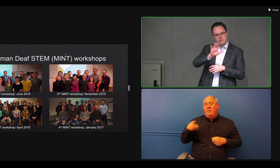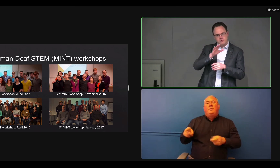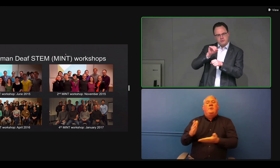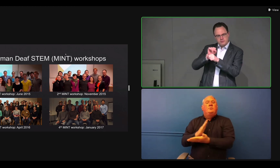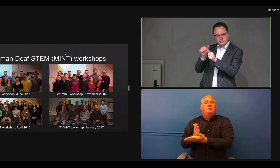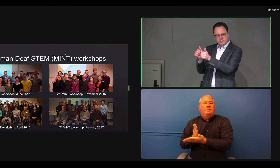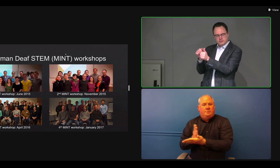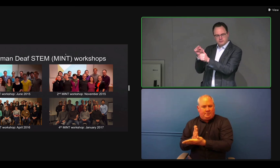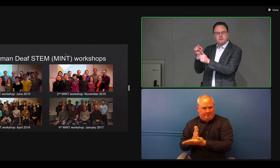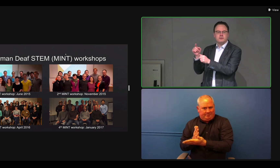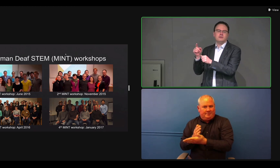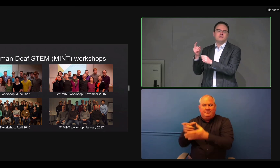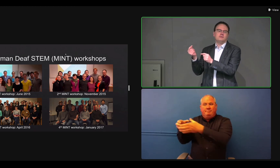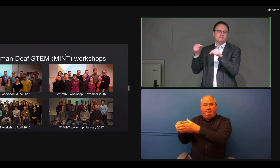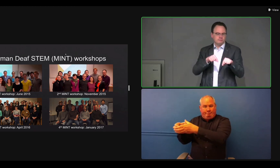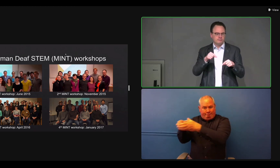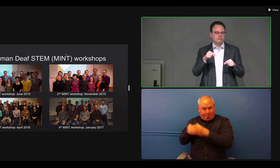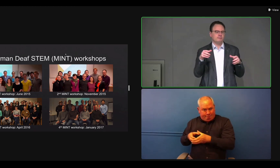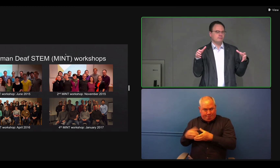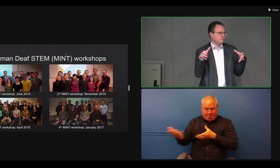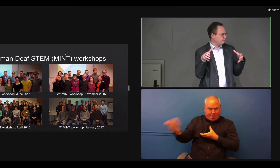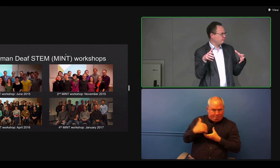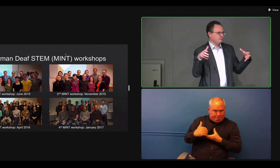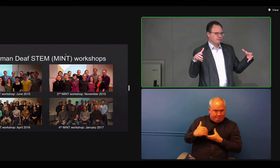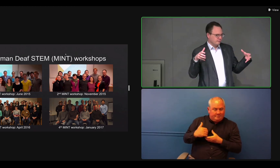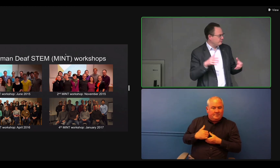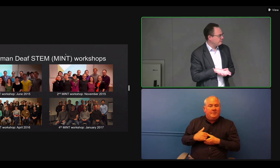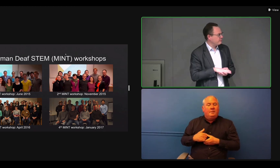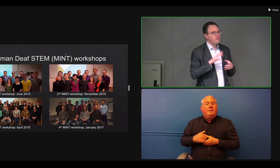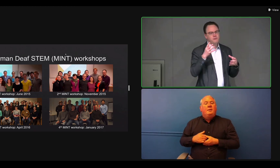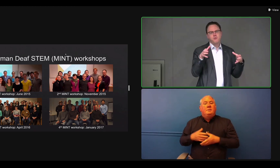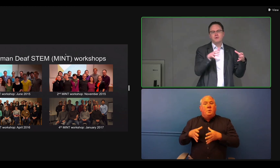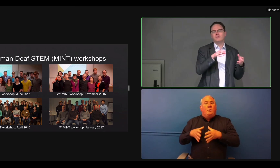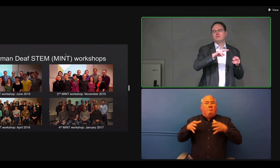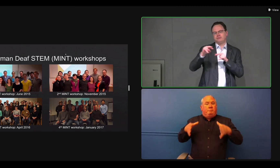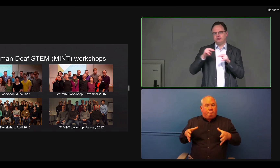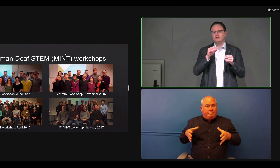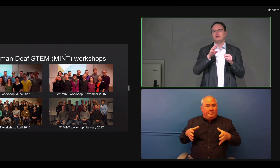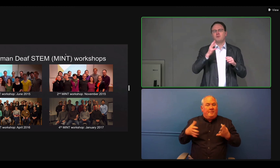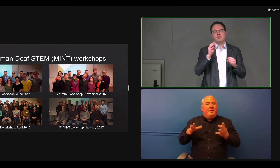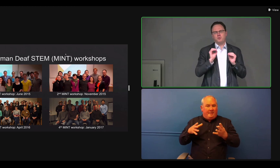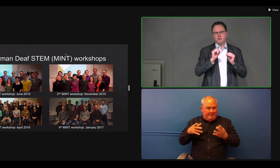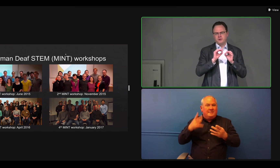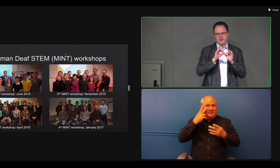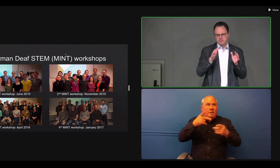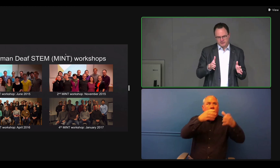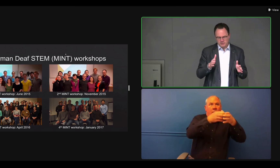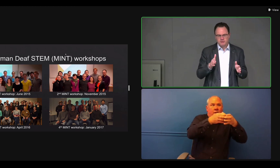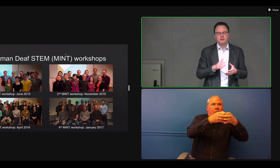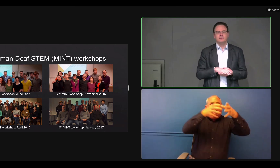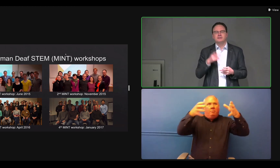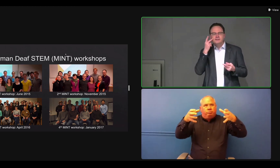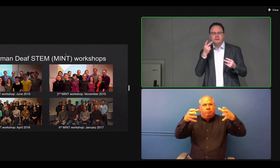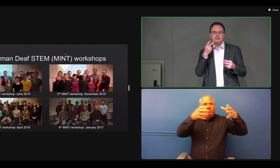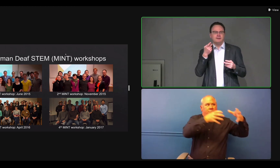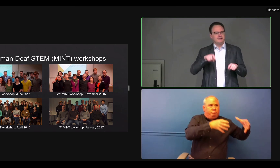did invite a couple of non-German deaf colleagues, as well as some interpreters as well,